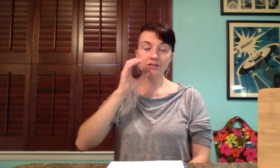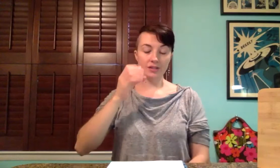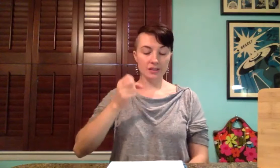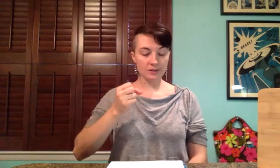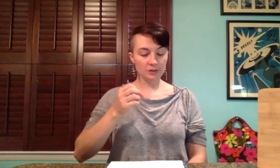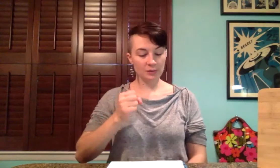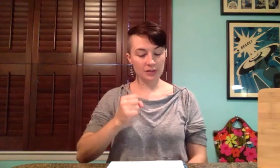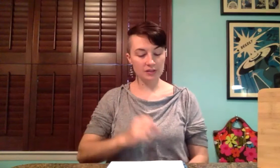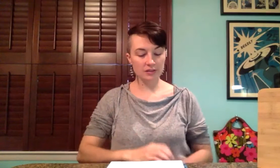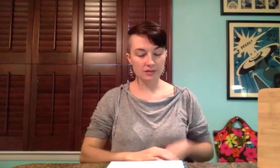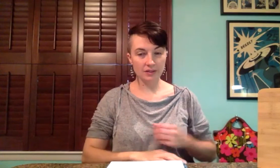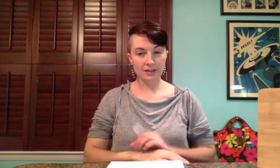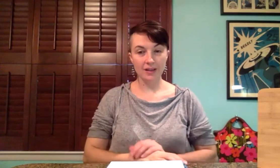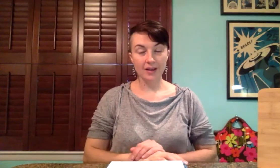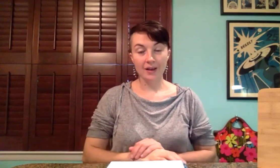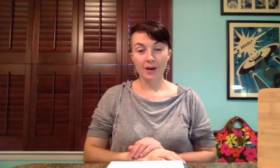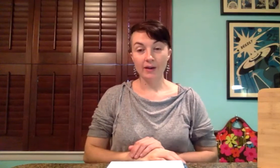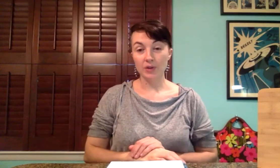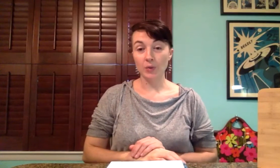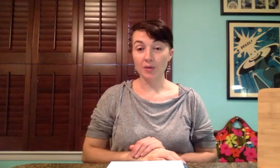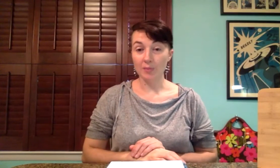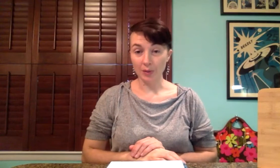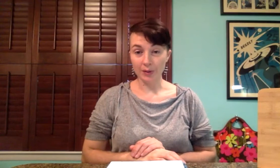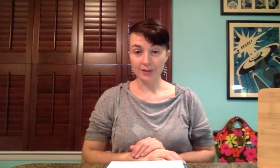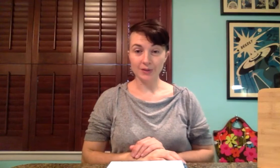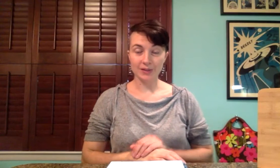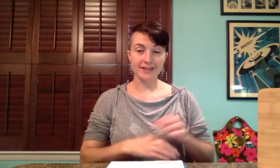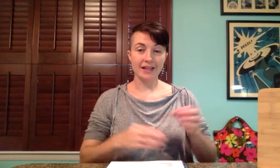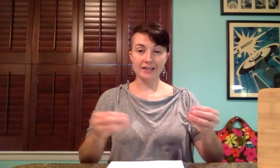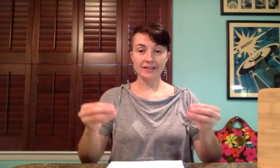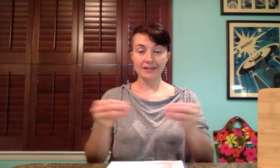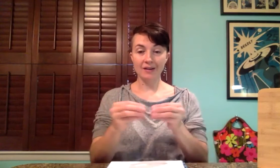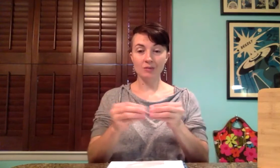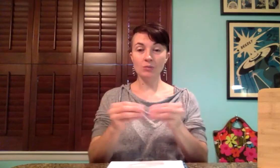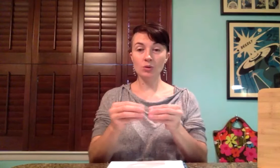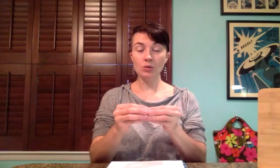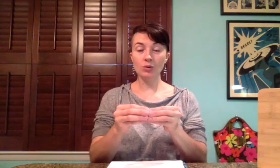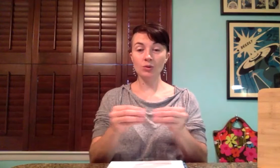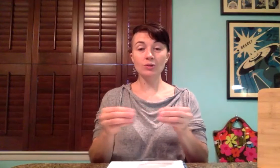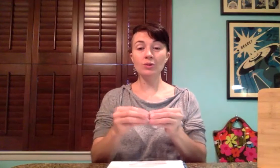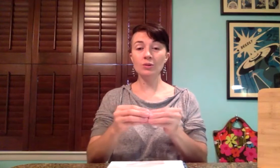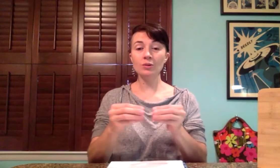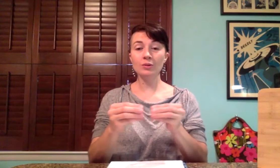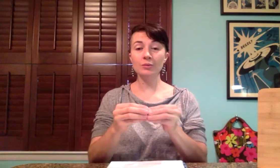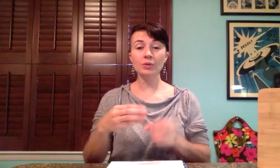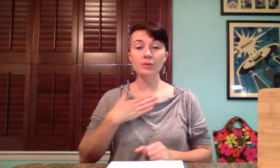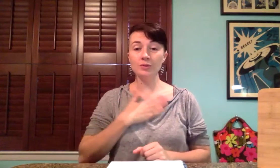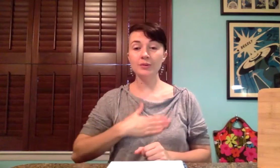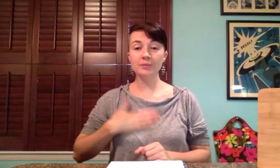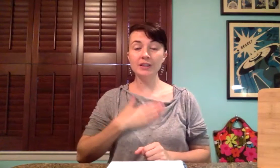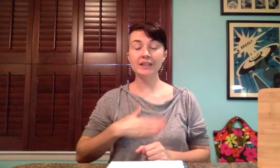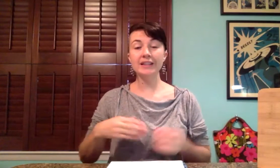drink your milk. If you want more, you could sign more,